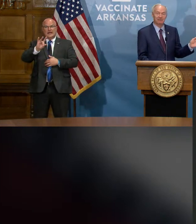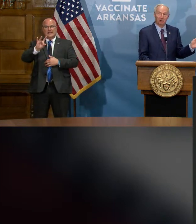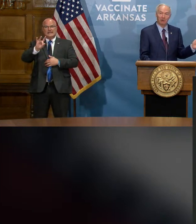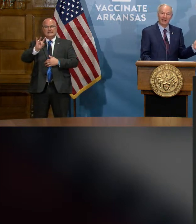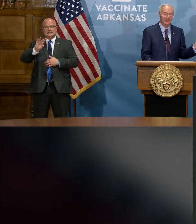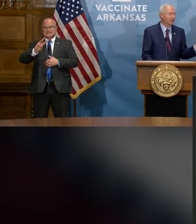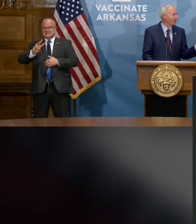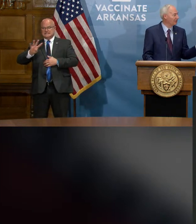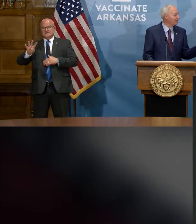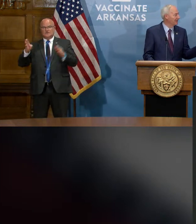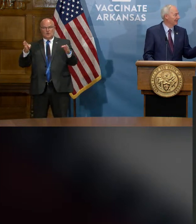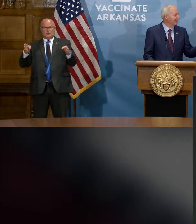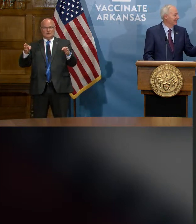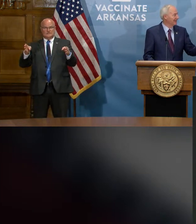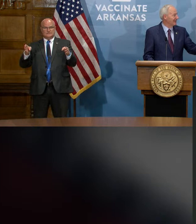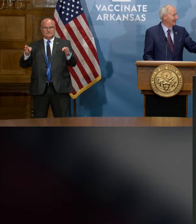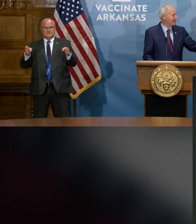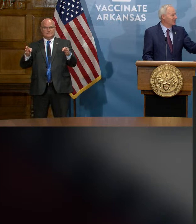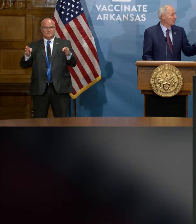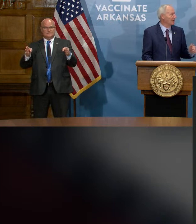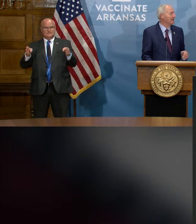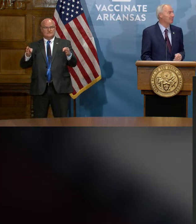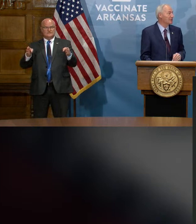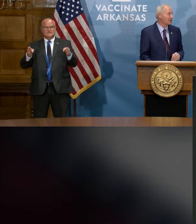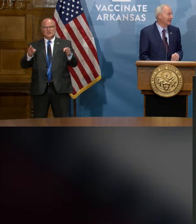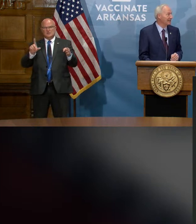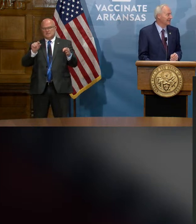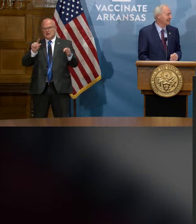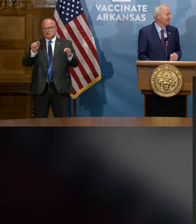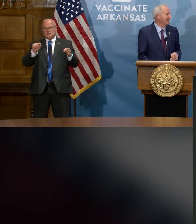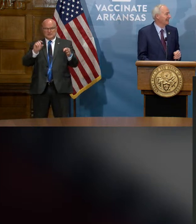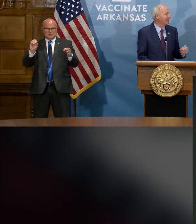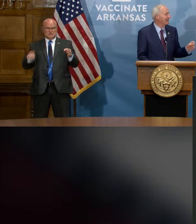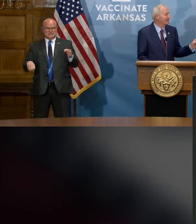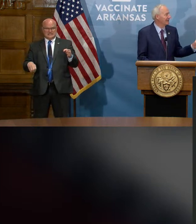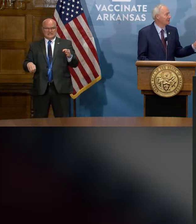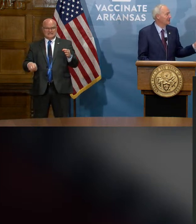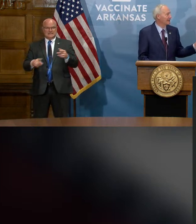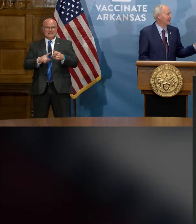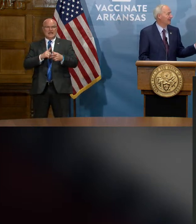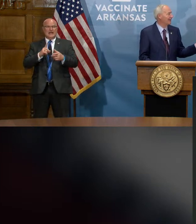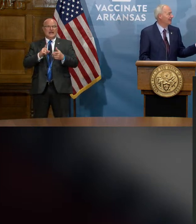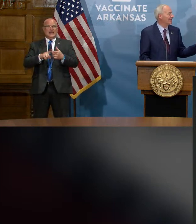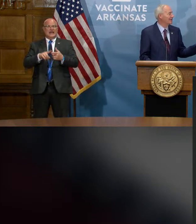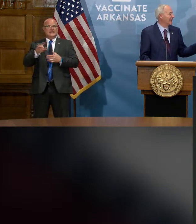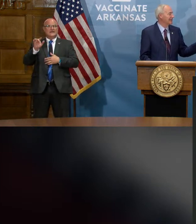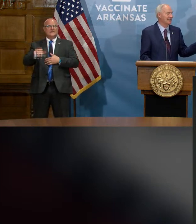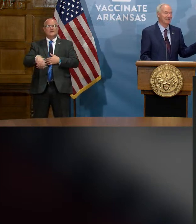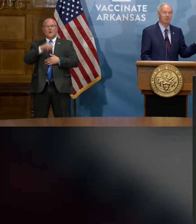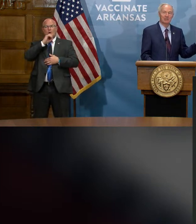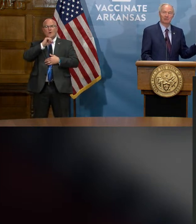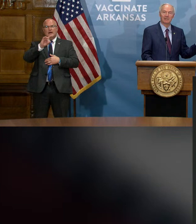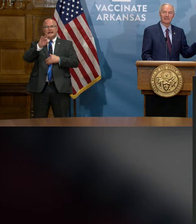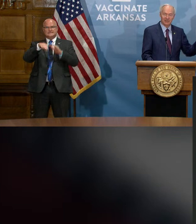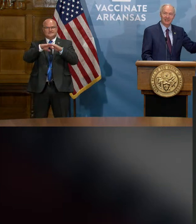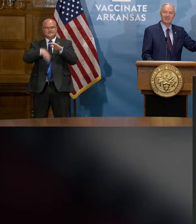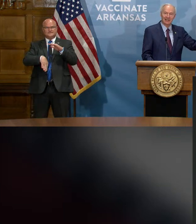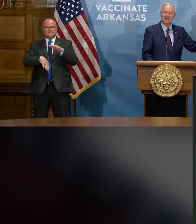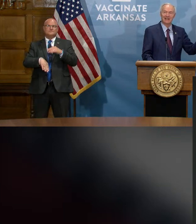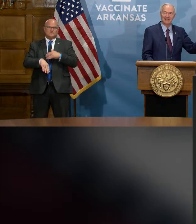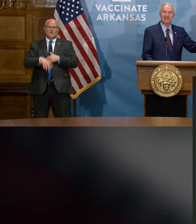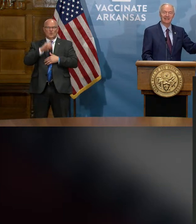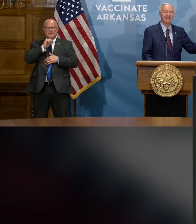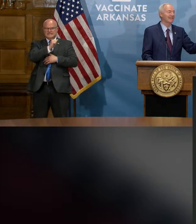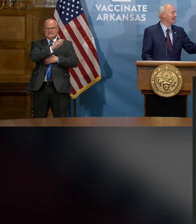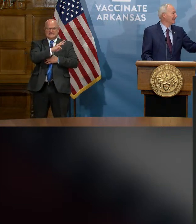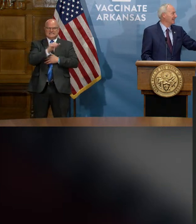to 64 age group, it's 20%. And then those that are under 18, which is really